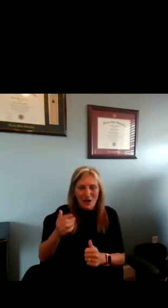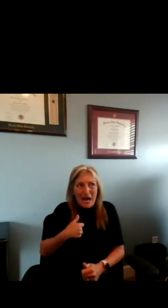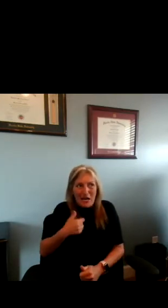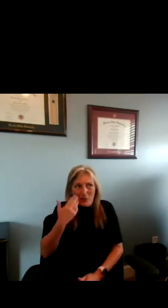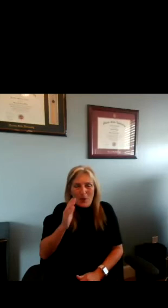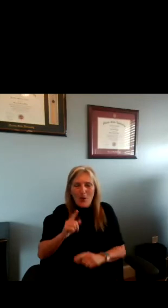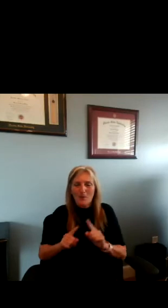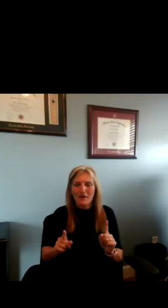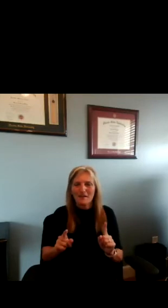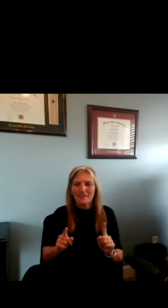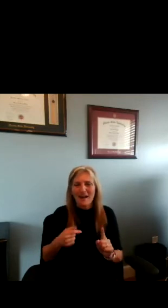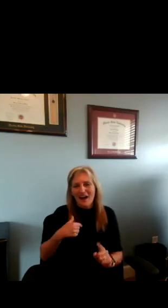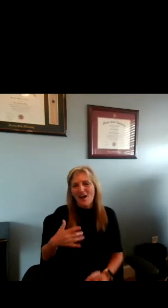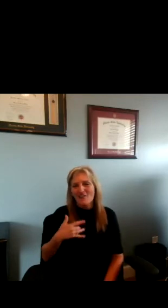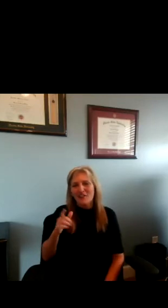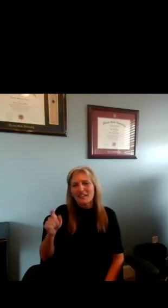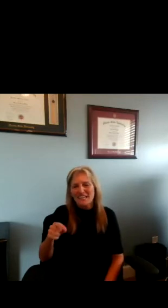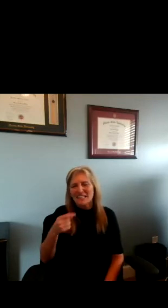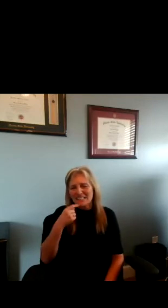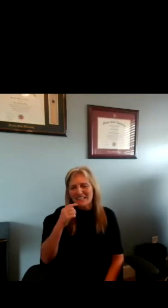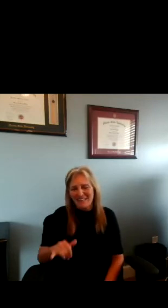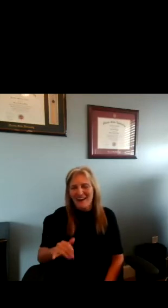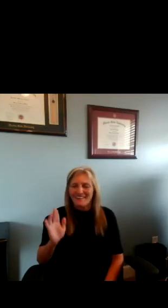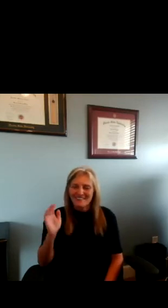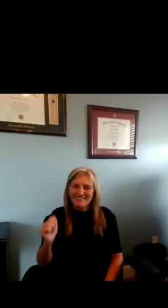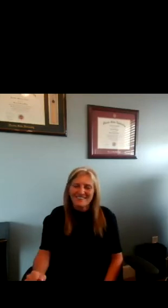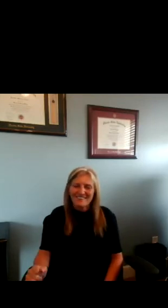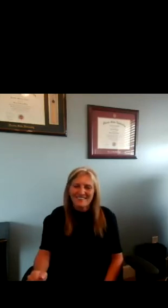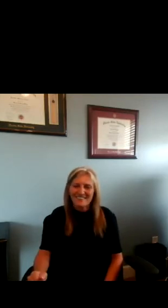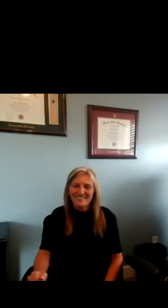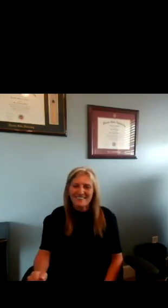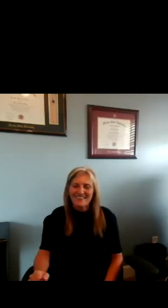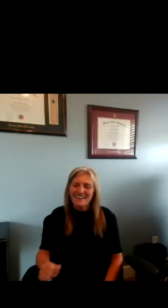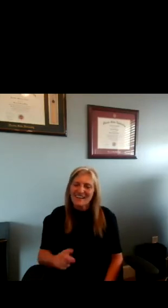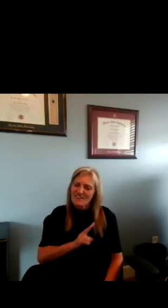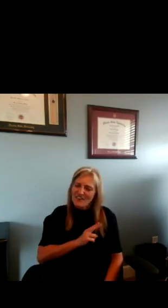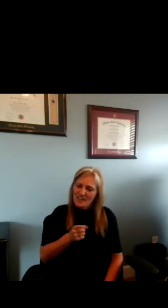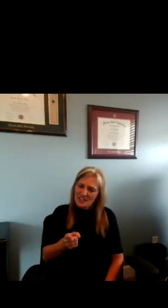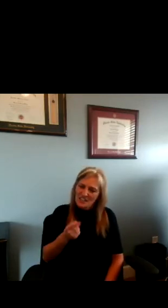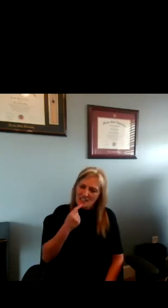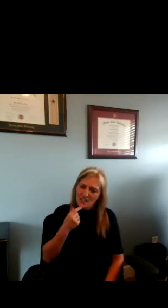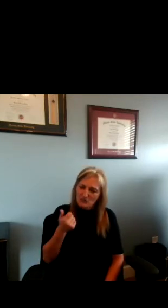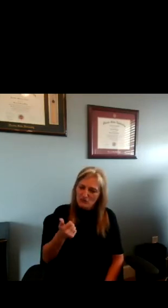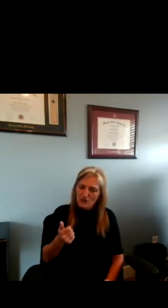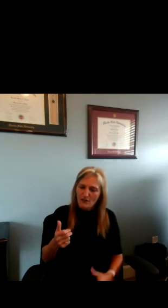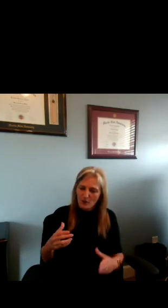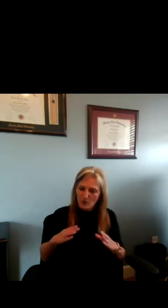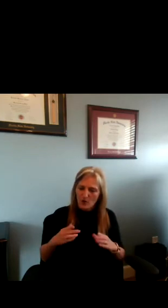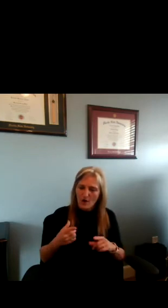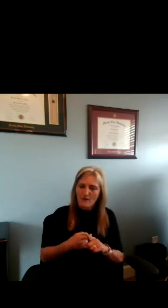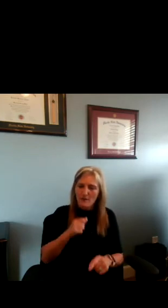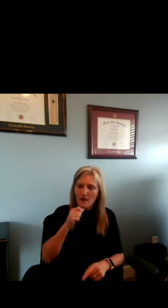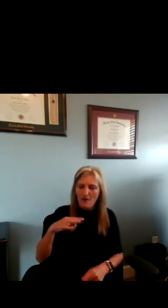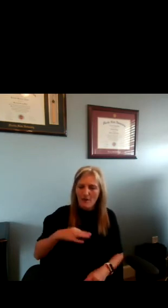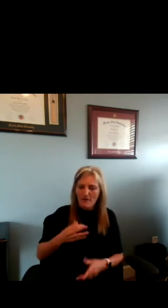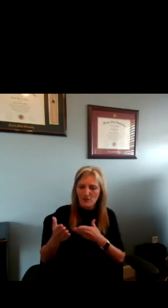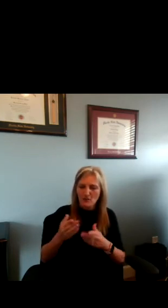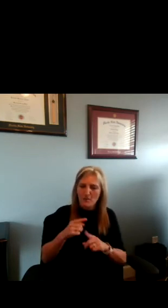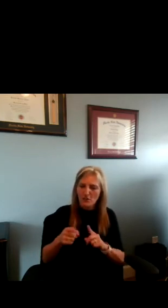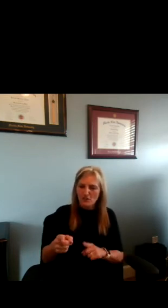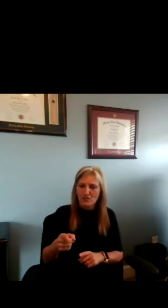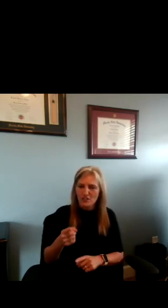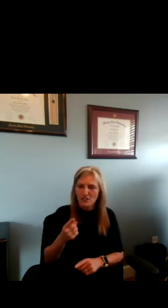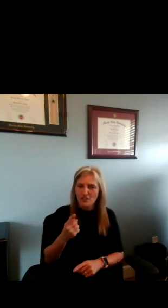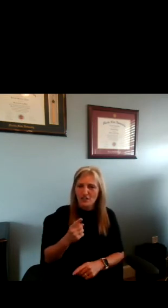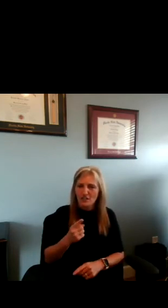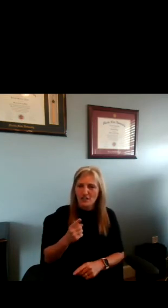but I just felt that it needed to be said. Now, Vivian says she is retired from nonprofit service, but she currently is actually a